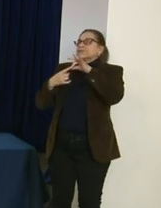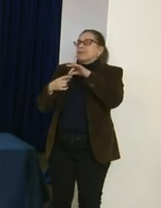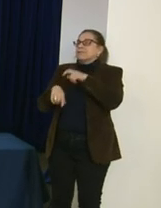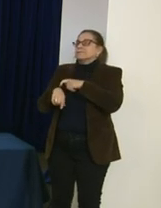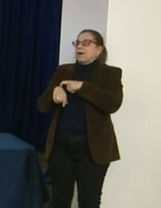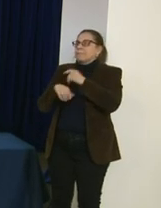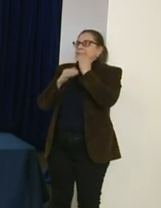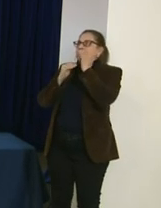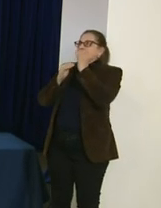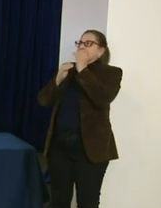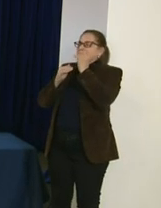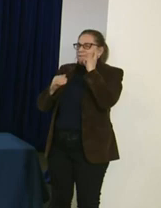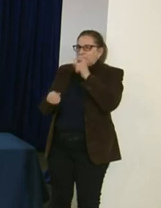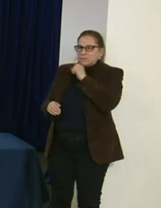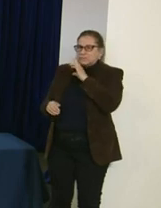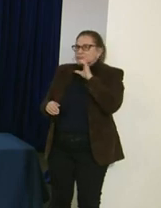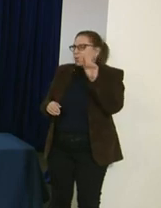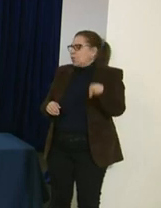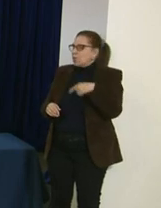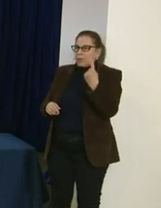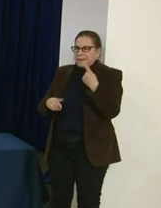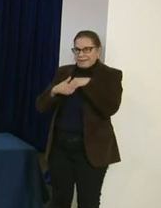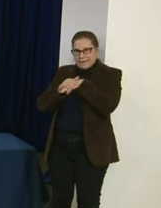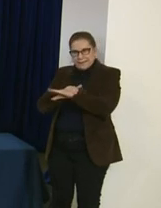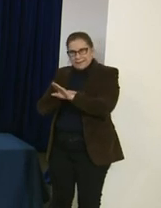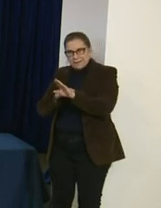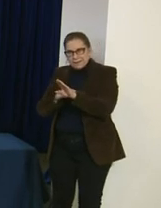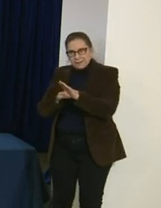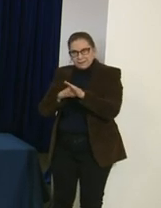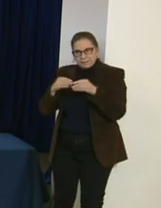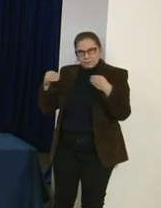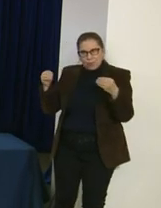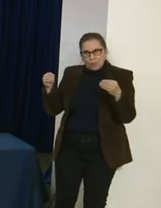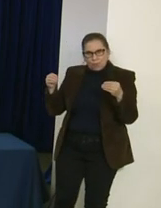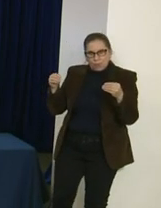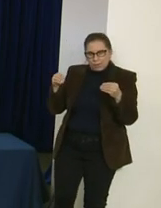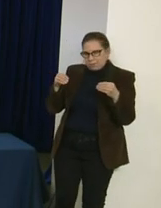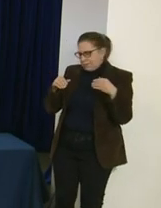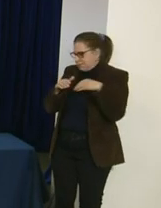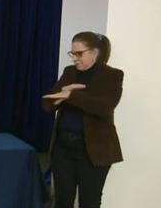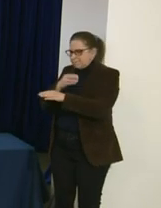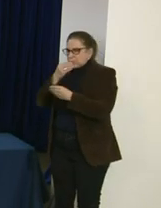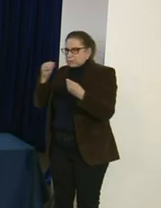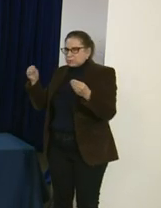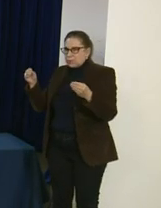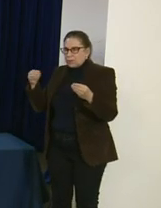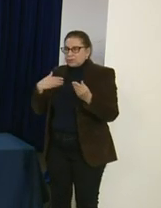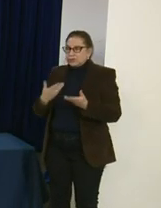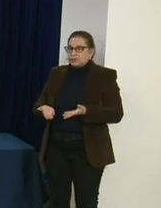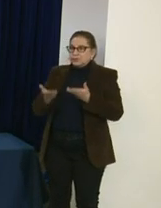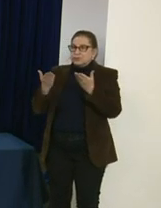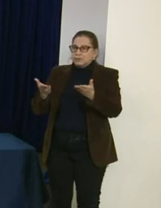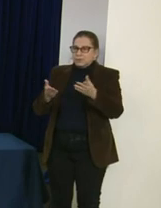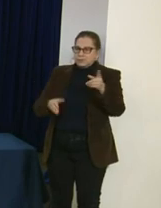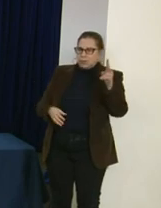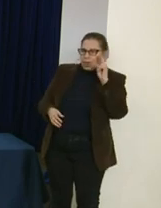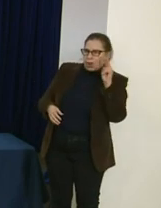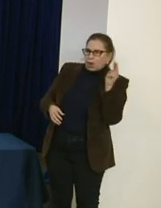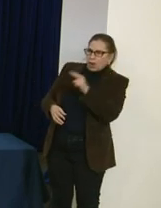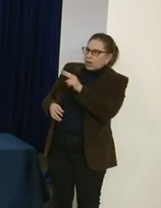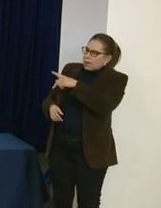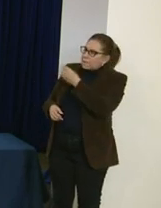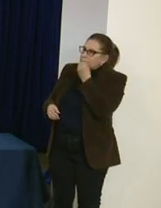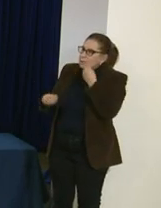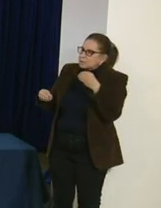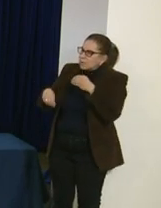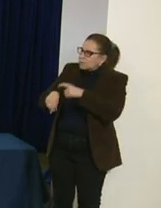is not in the building. And we would suggest that you look to see if the grocer that you like has a